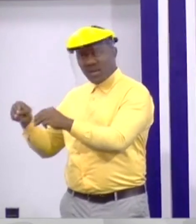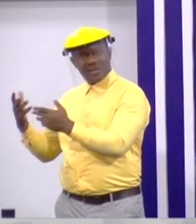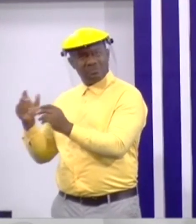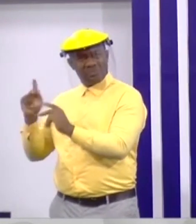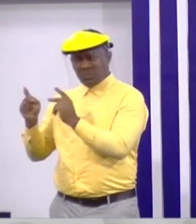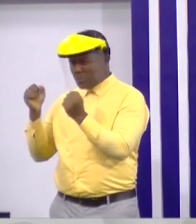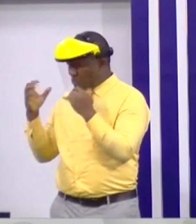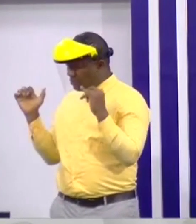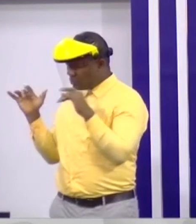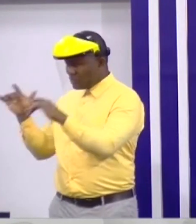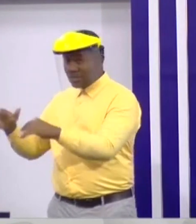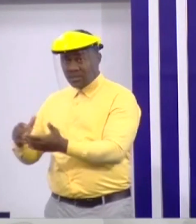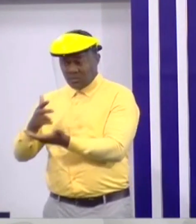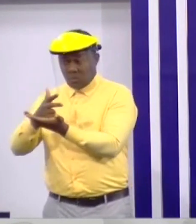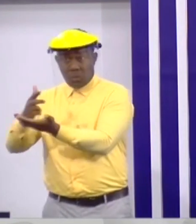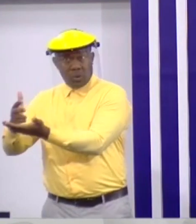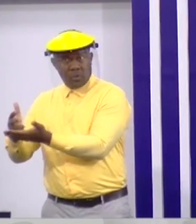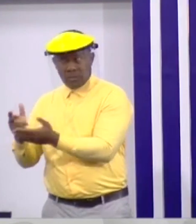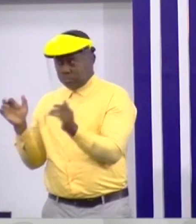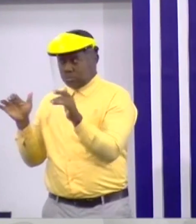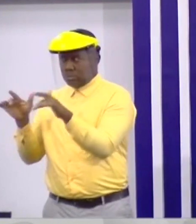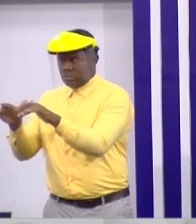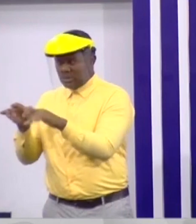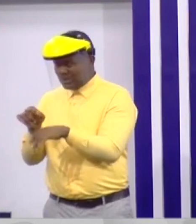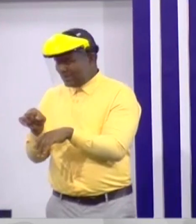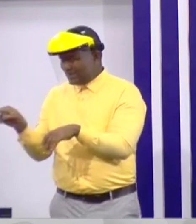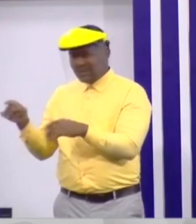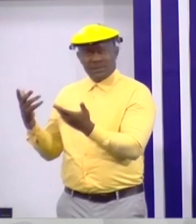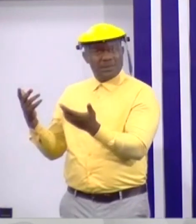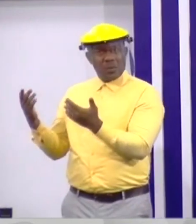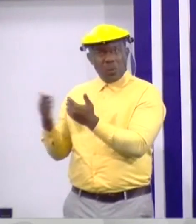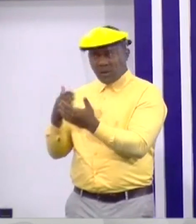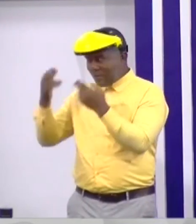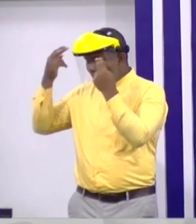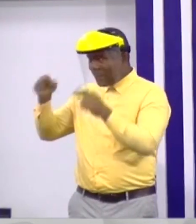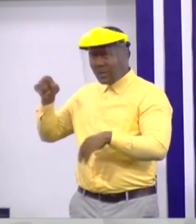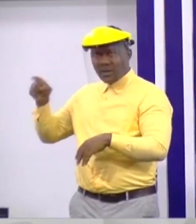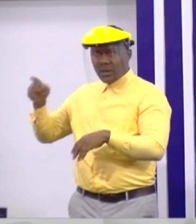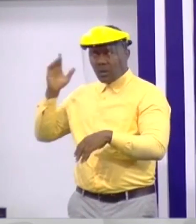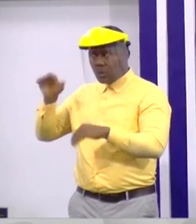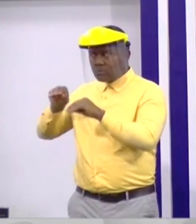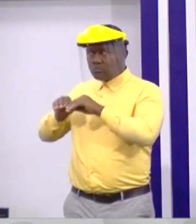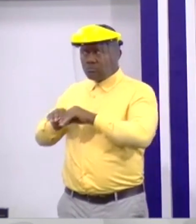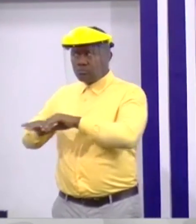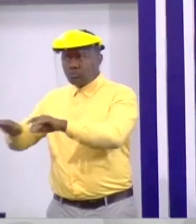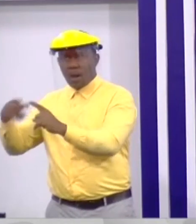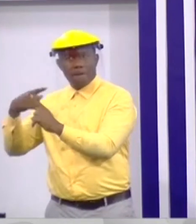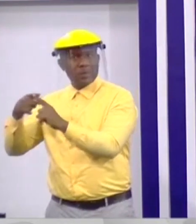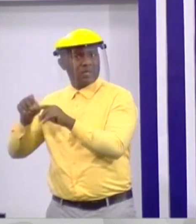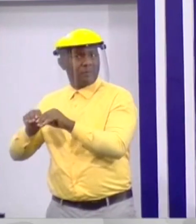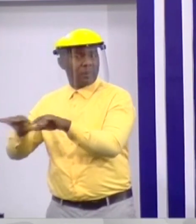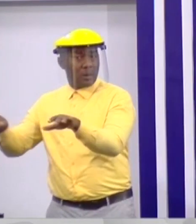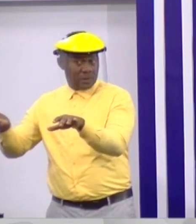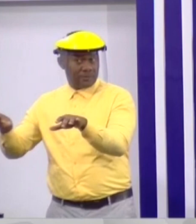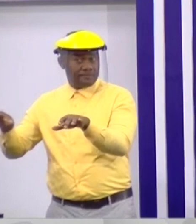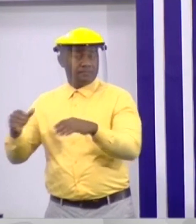market. So any case there can lead to a quick flare-up. And so currently, we